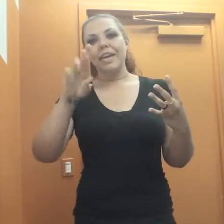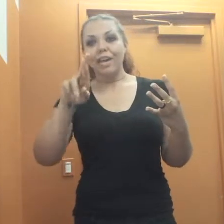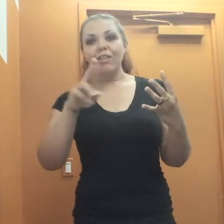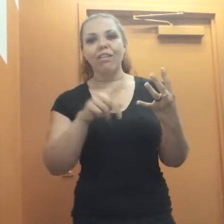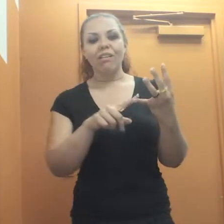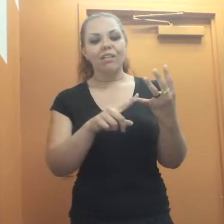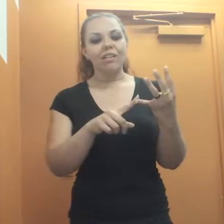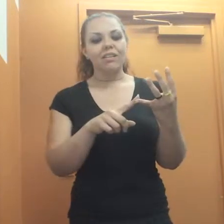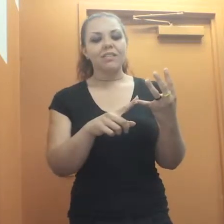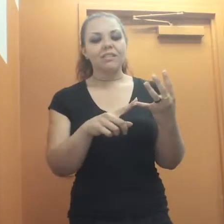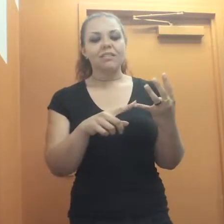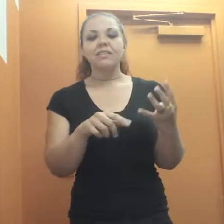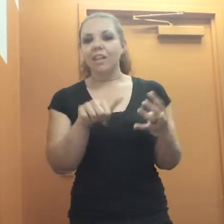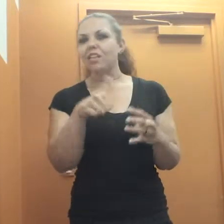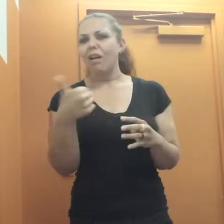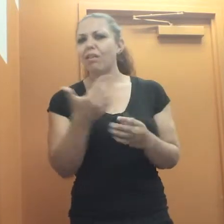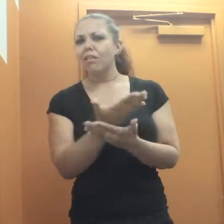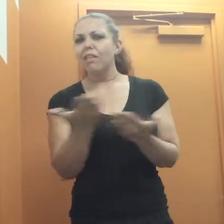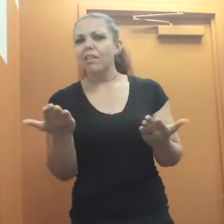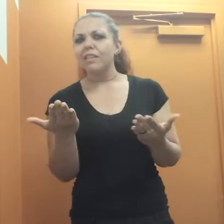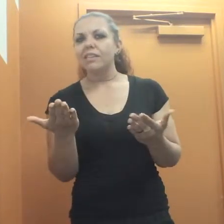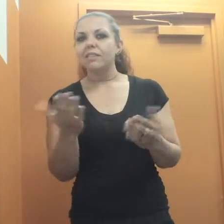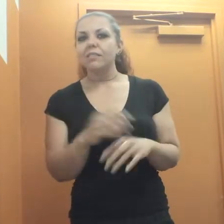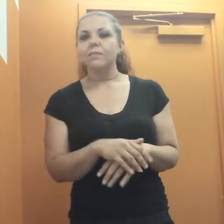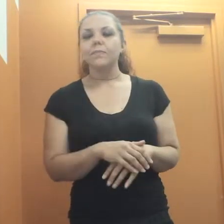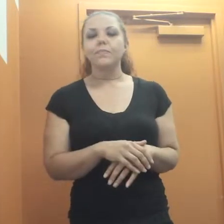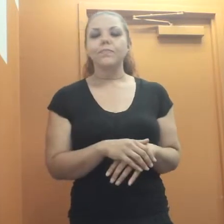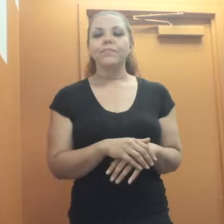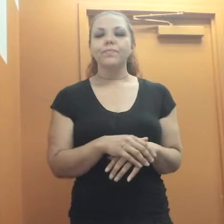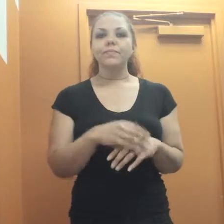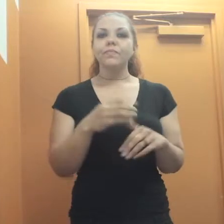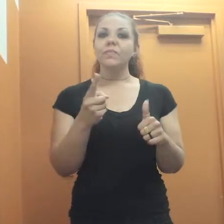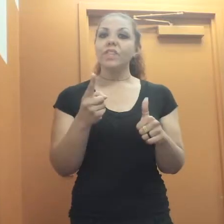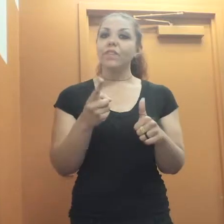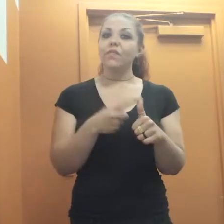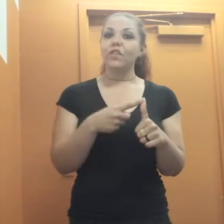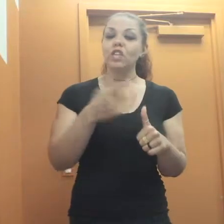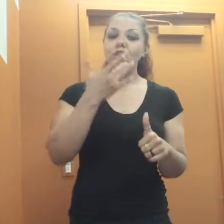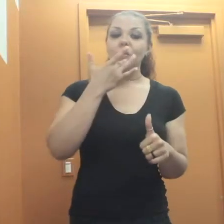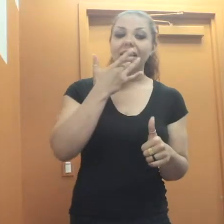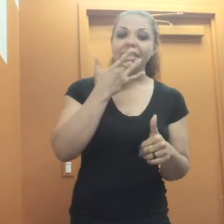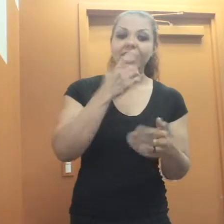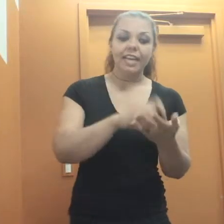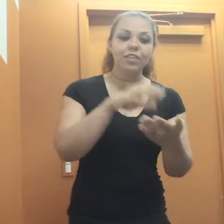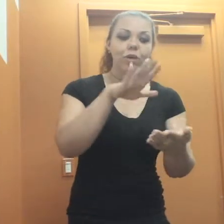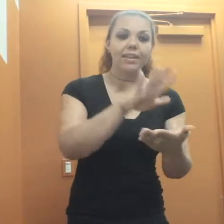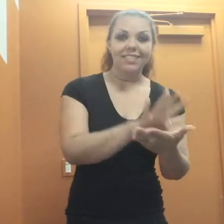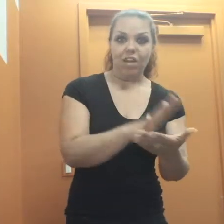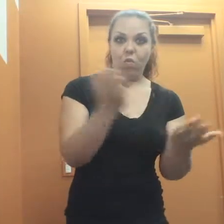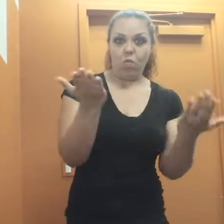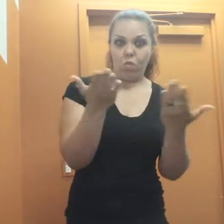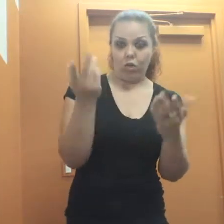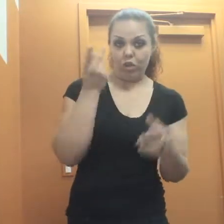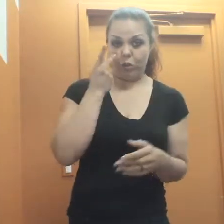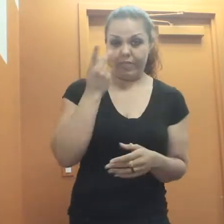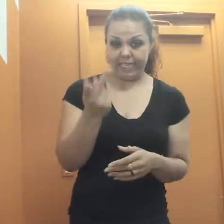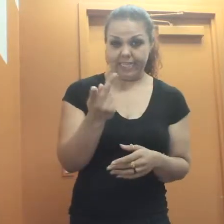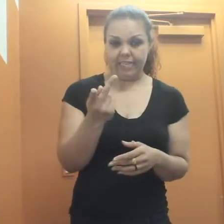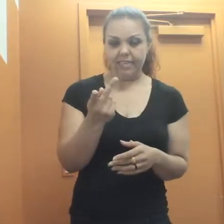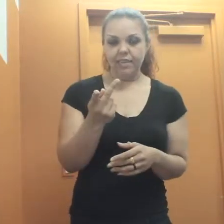lens, and then you're going to be writing down what you observe. So, you use your hand lens, holding it